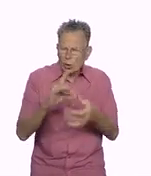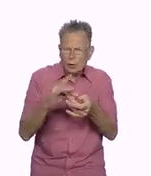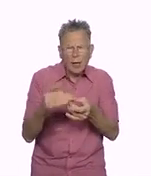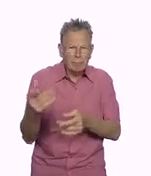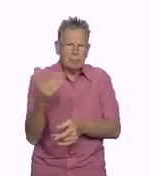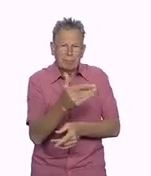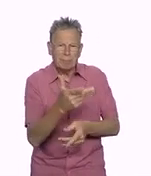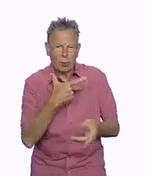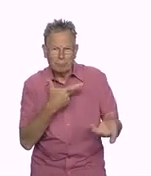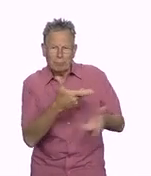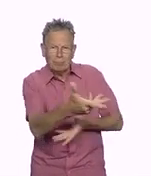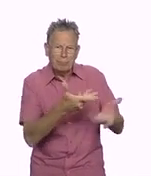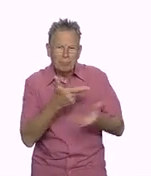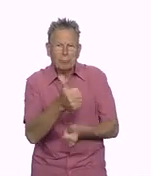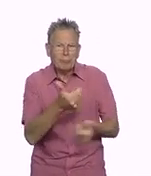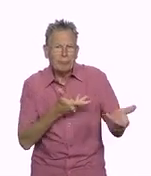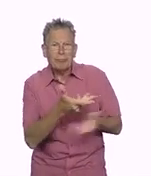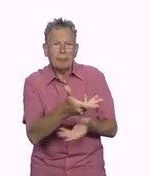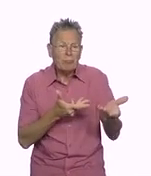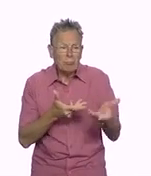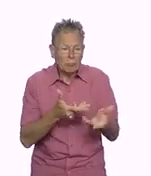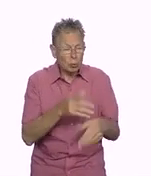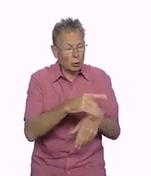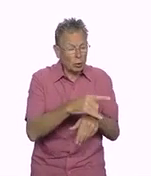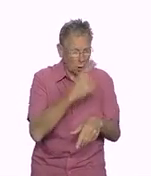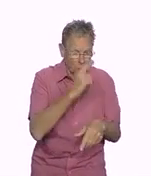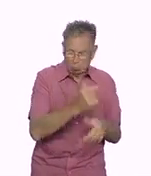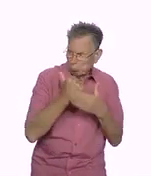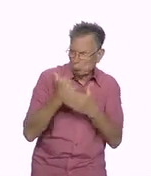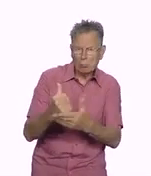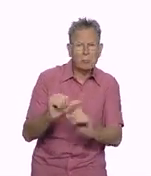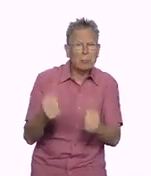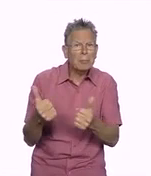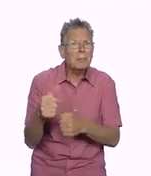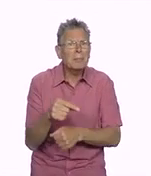Patients receive the best care when they work in partnership with doctors.